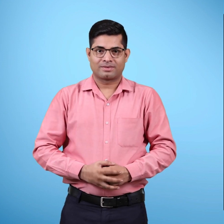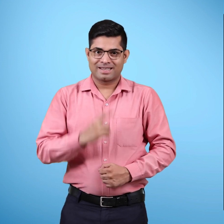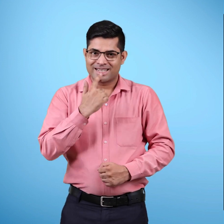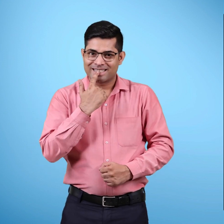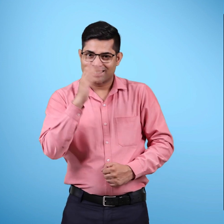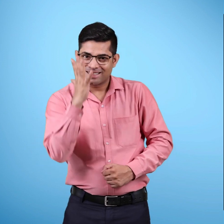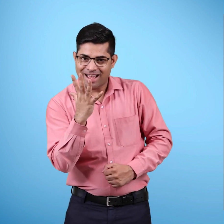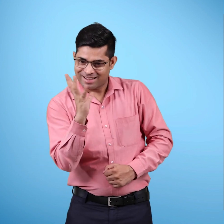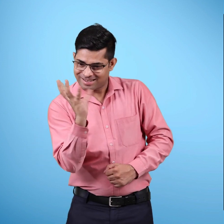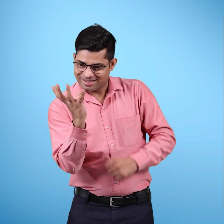a watch glass,